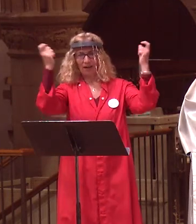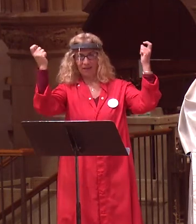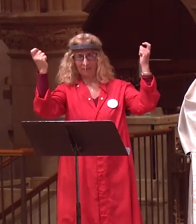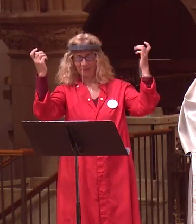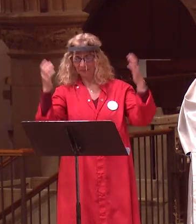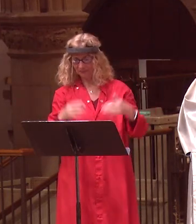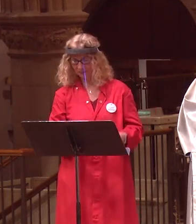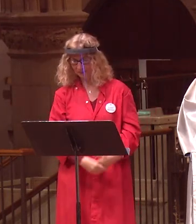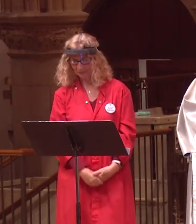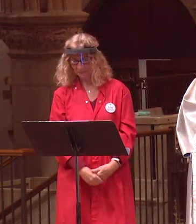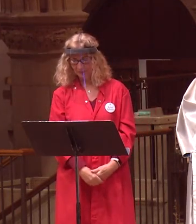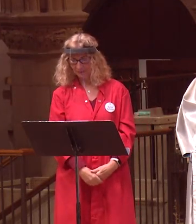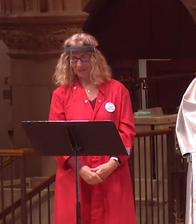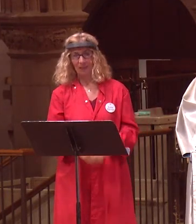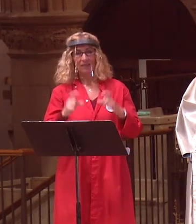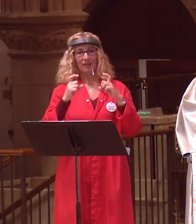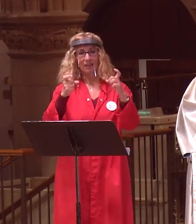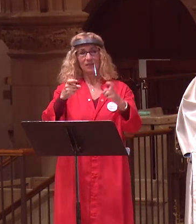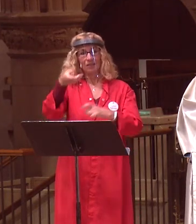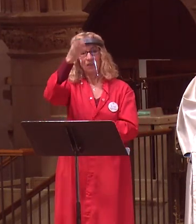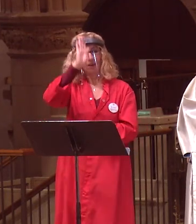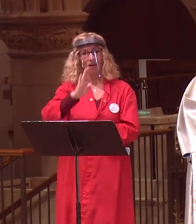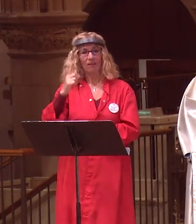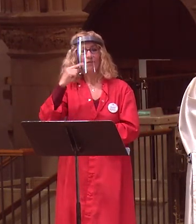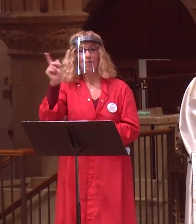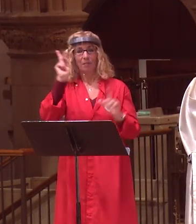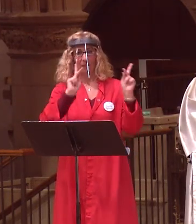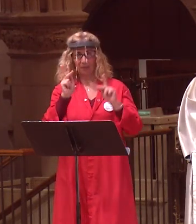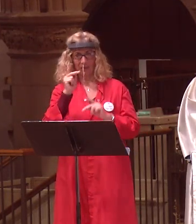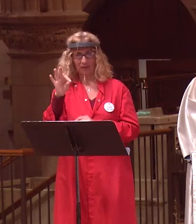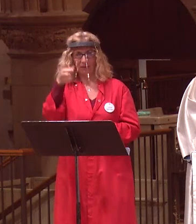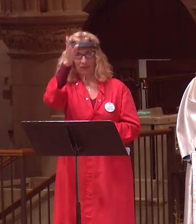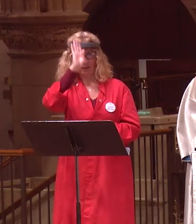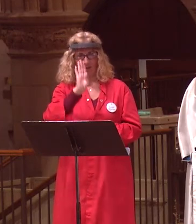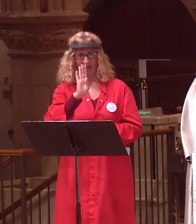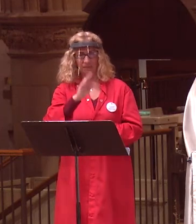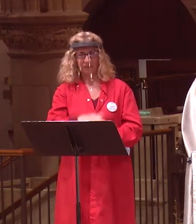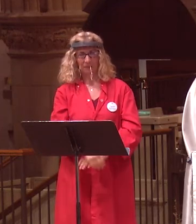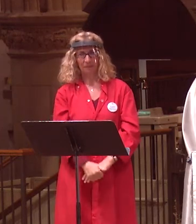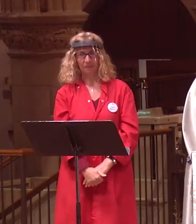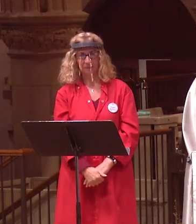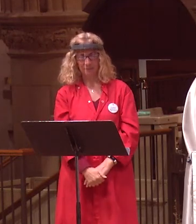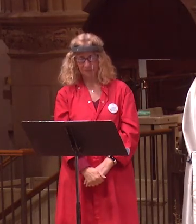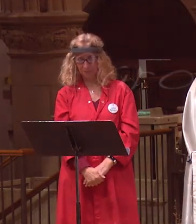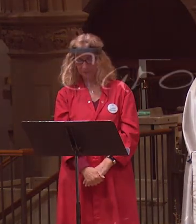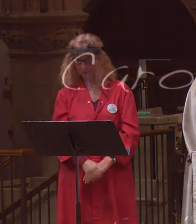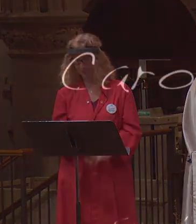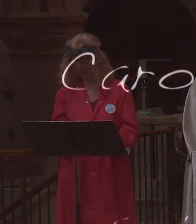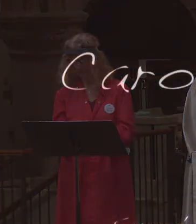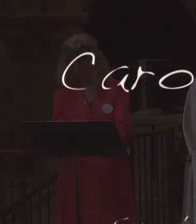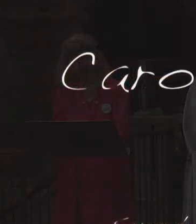Alleluia. The gifts of God for the people of God.